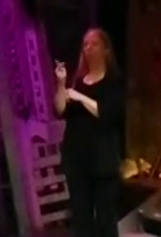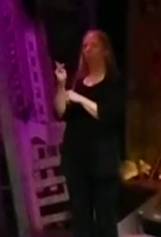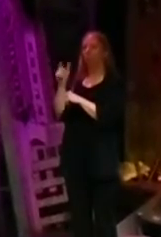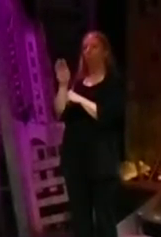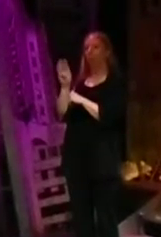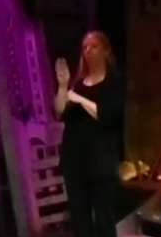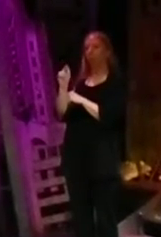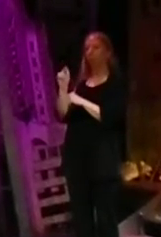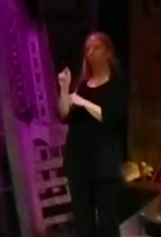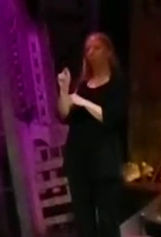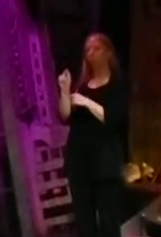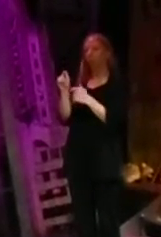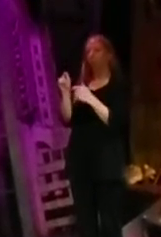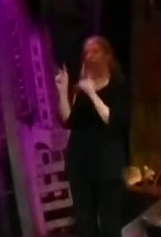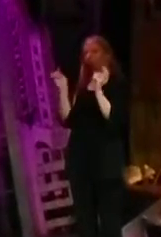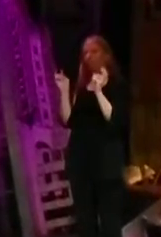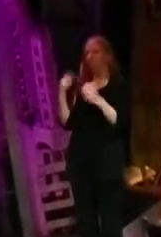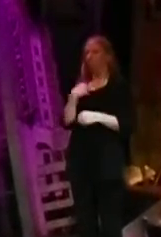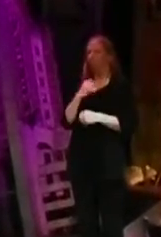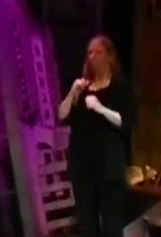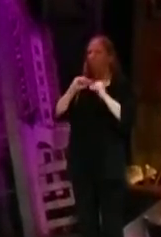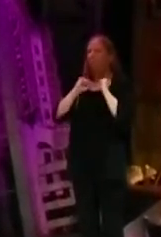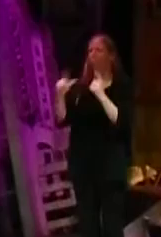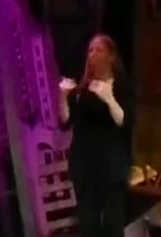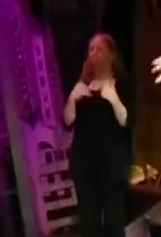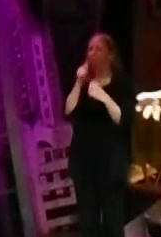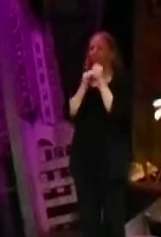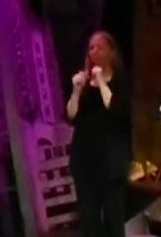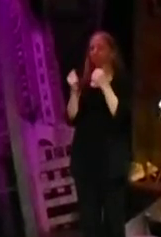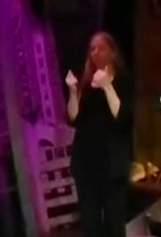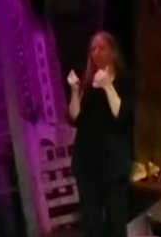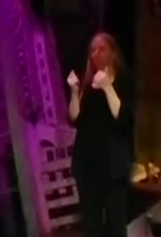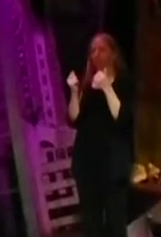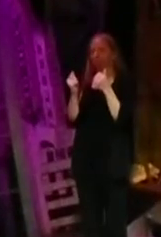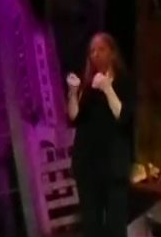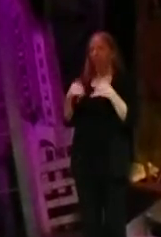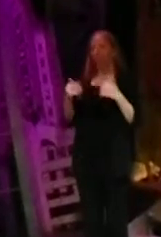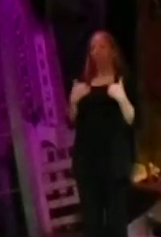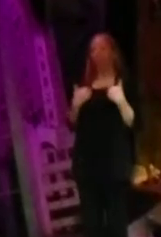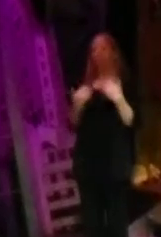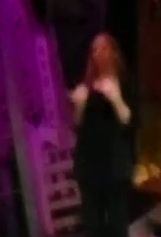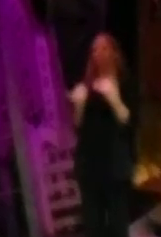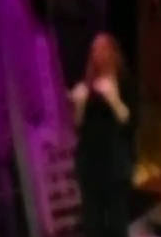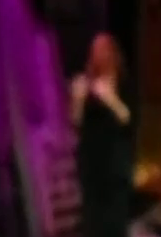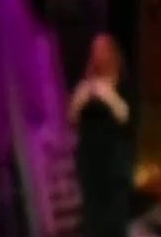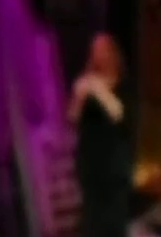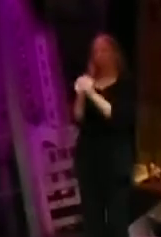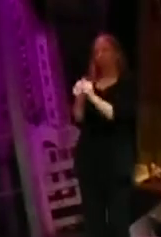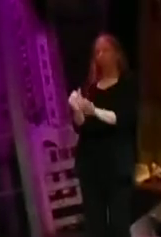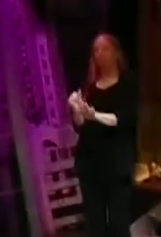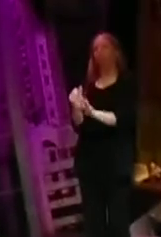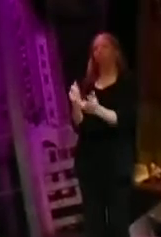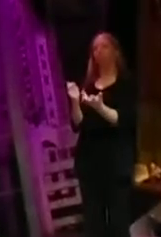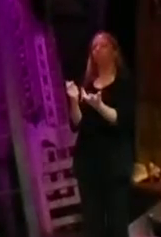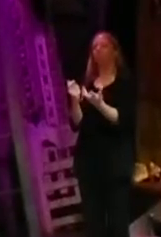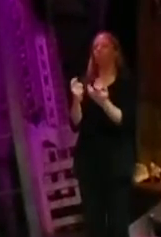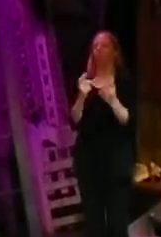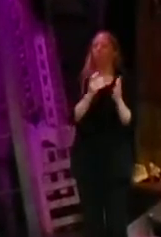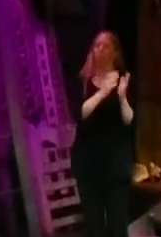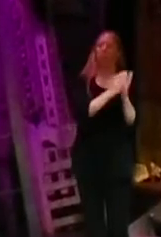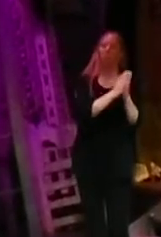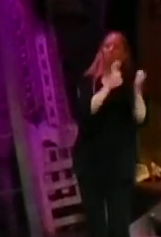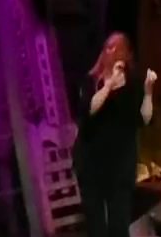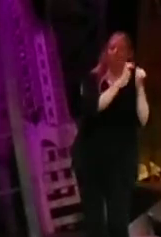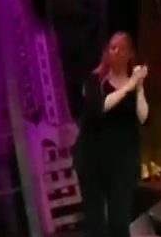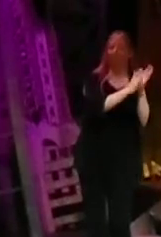discuss issues that we all deal with still, and especially those in the LGBTQ community, from marriage to the AIDS